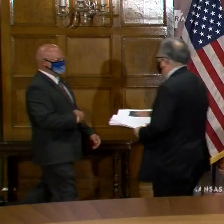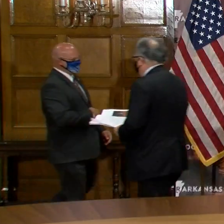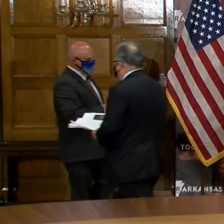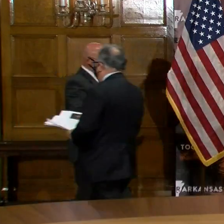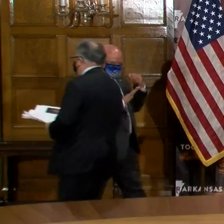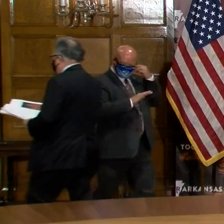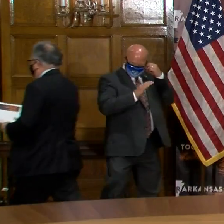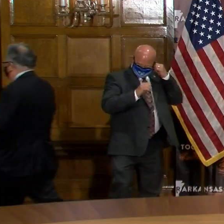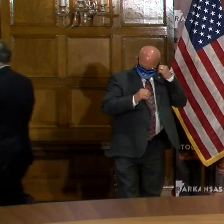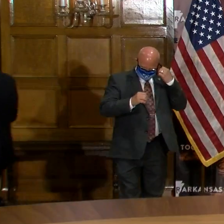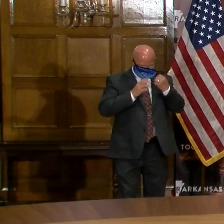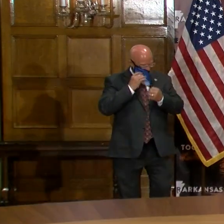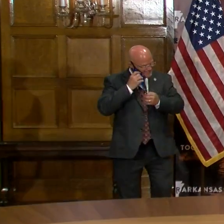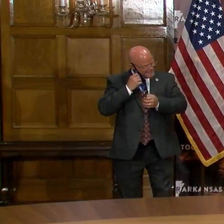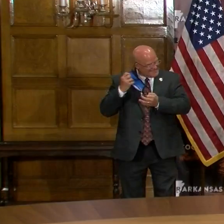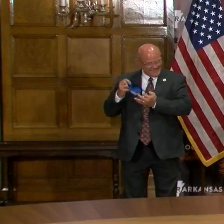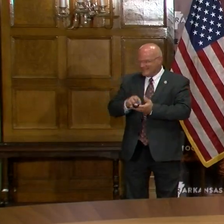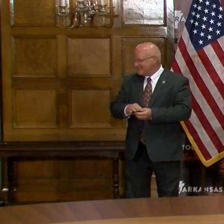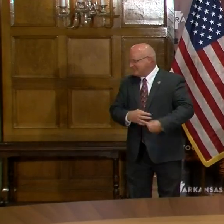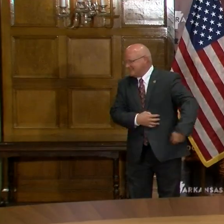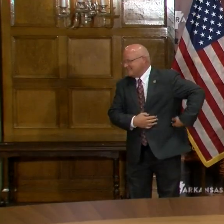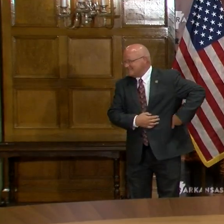Hello, Eddie.